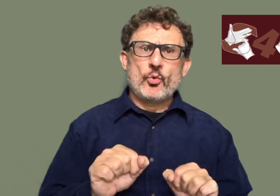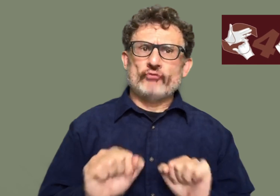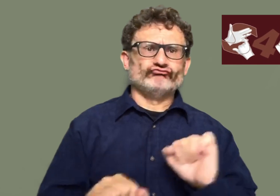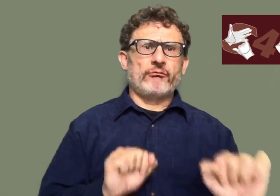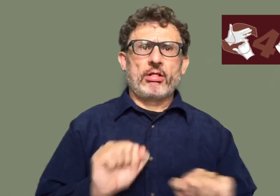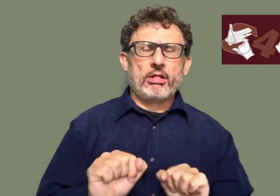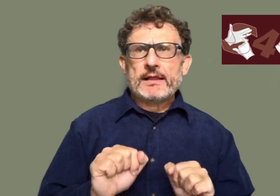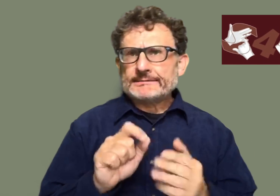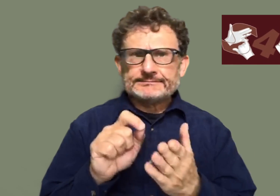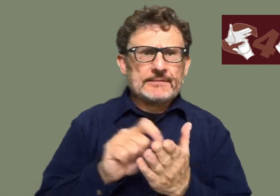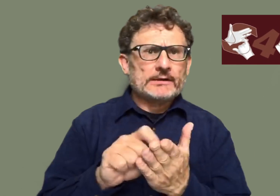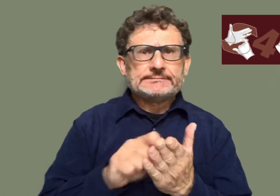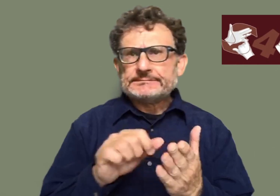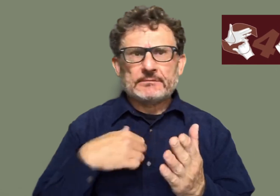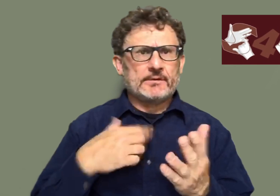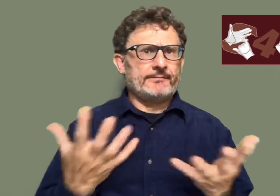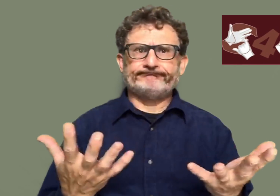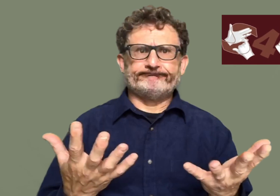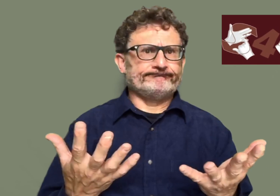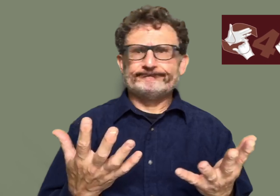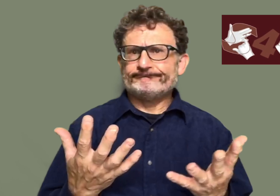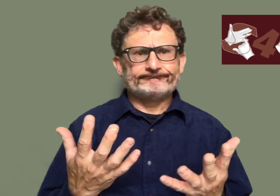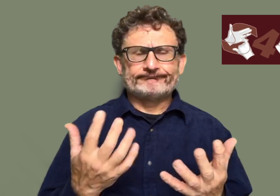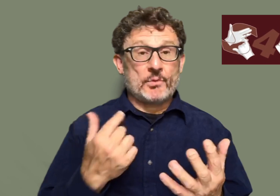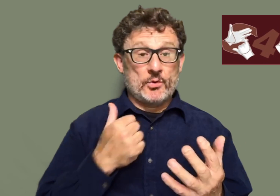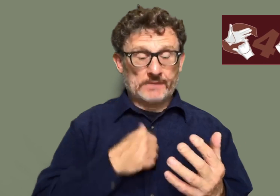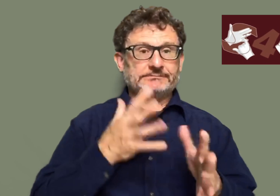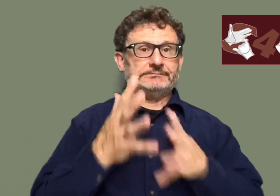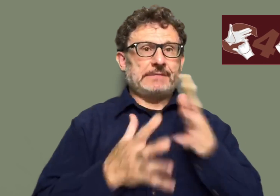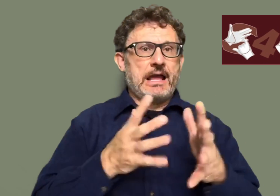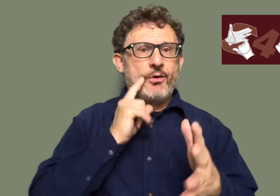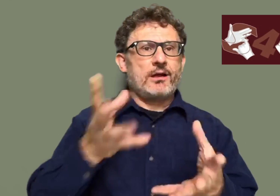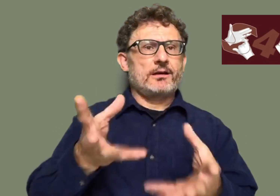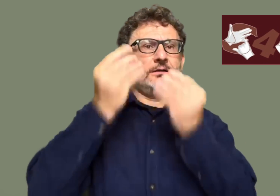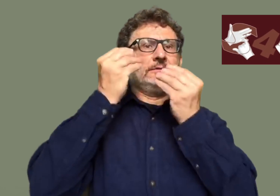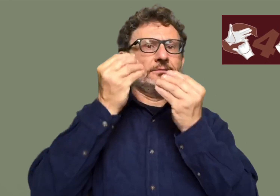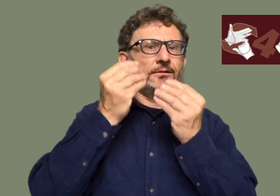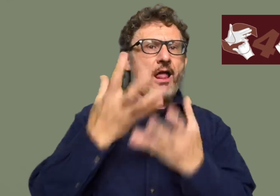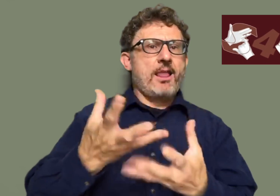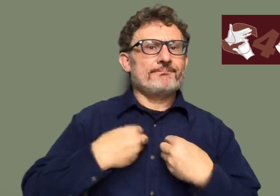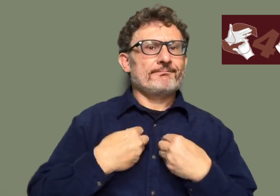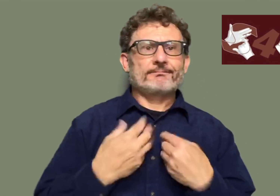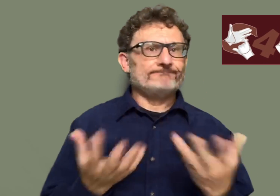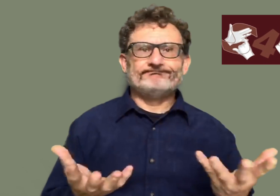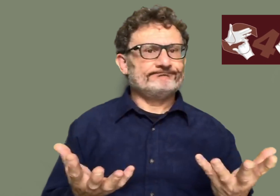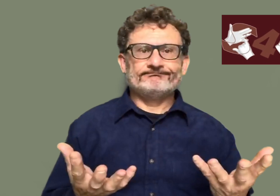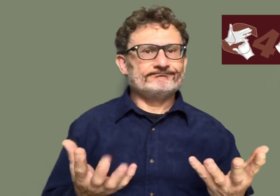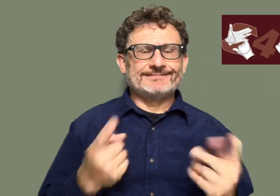read and I just struggled. I had to use the written form of communication as well. And now sign language would have really helped me in my